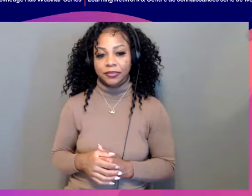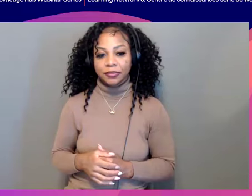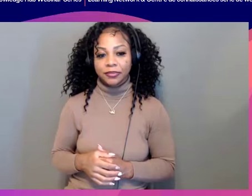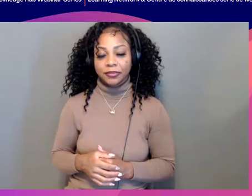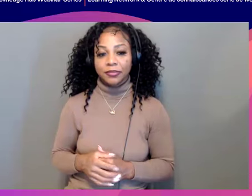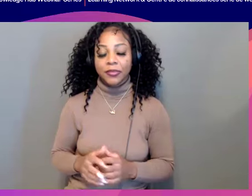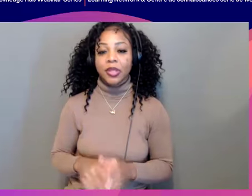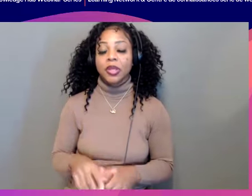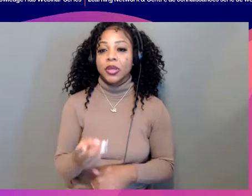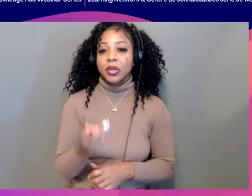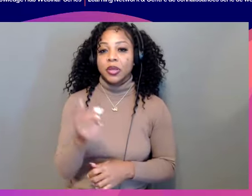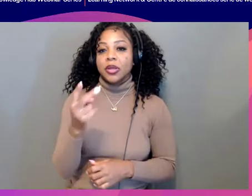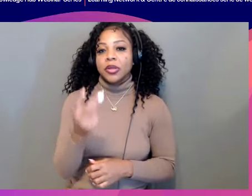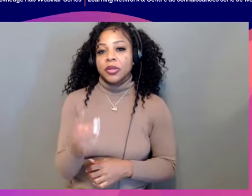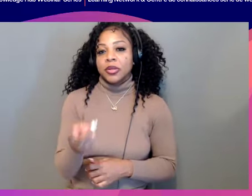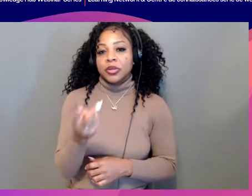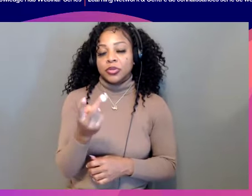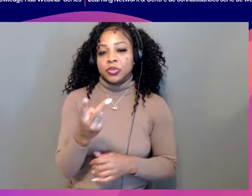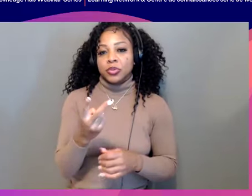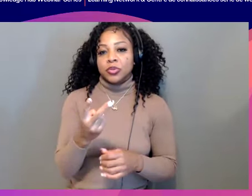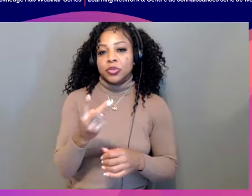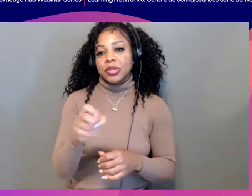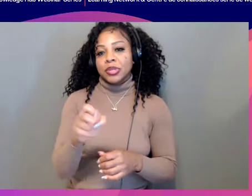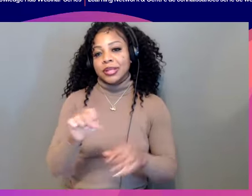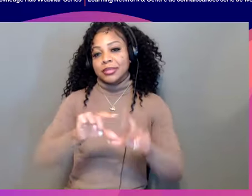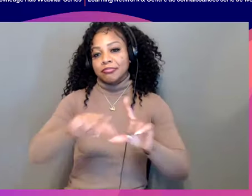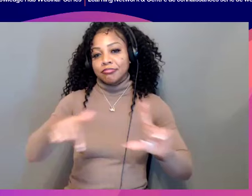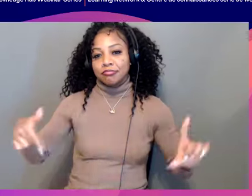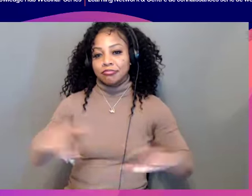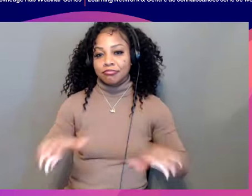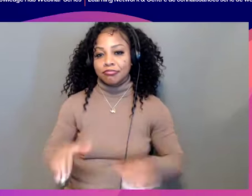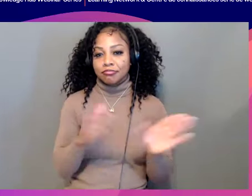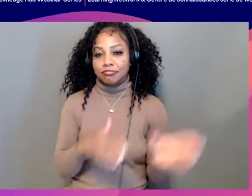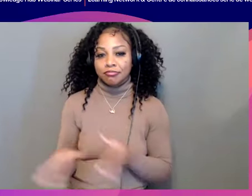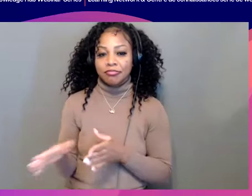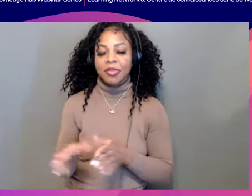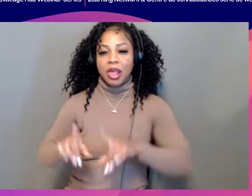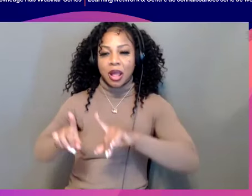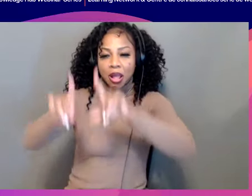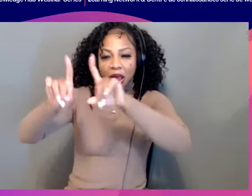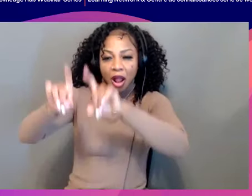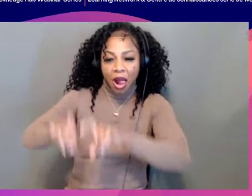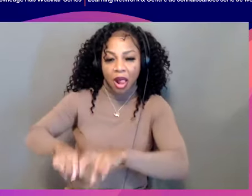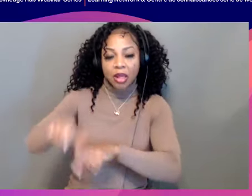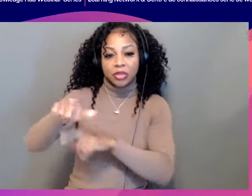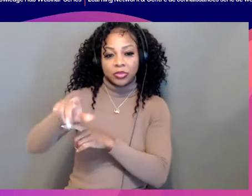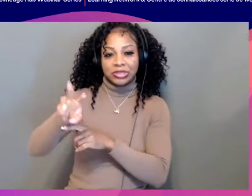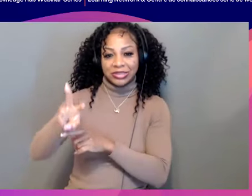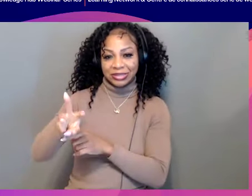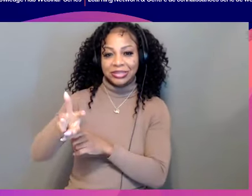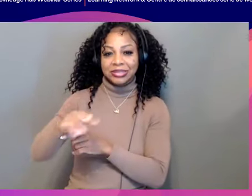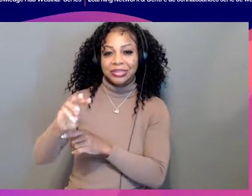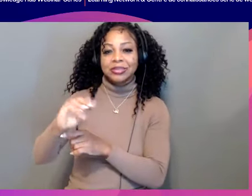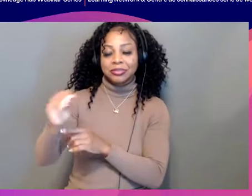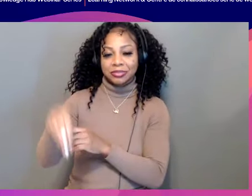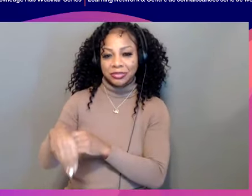In the 2SLGBTQI action plan survey, 26% of respondents experienced harassment at work due